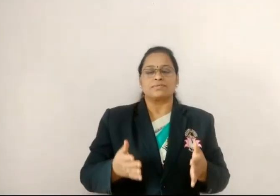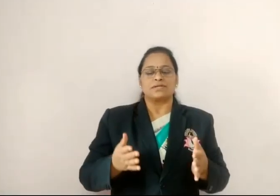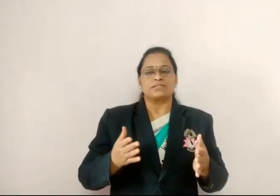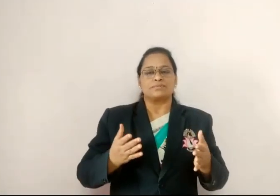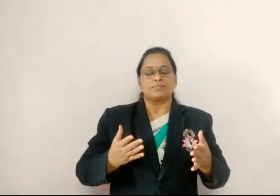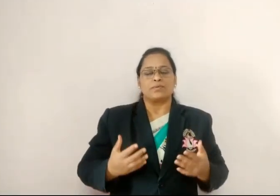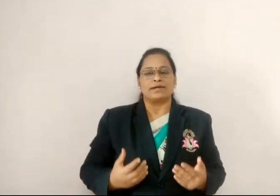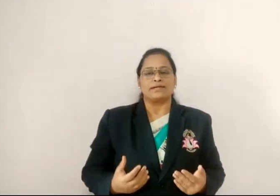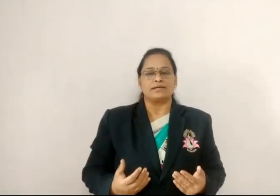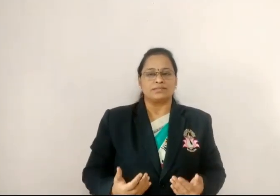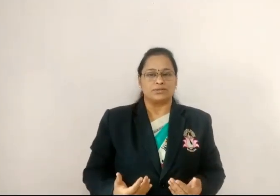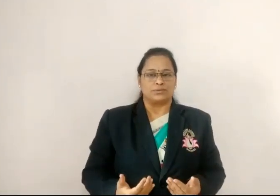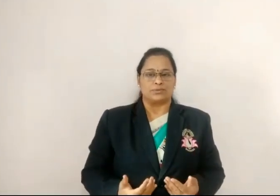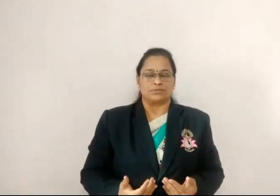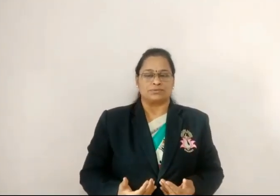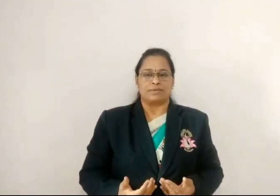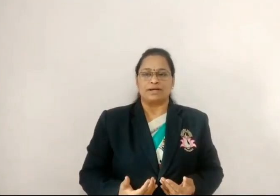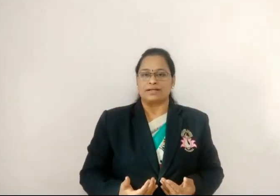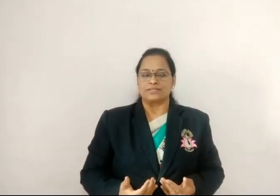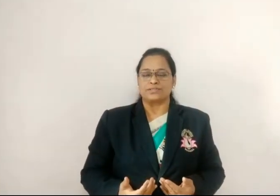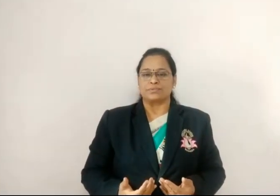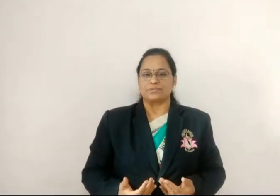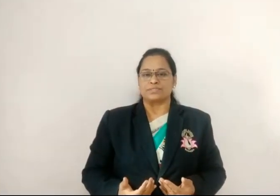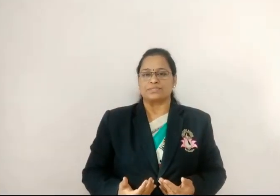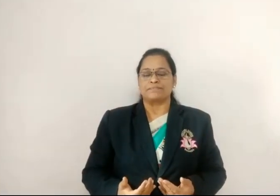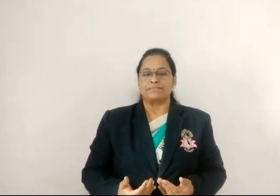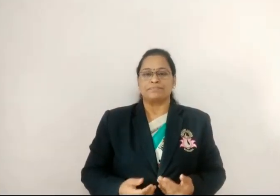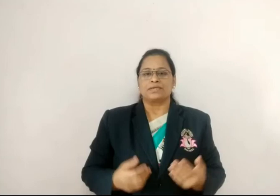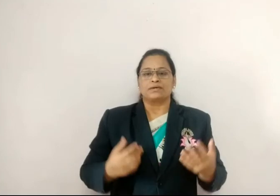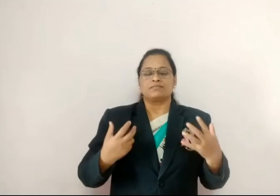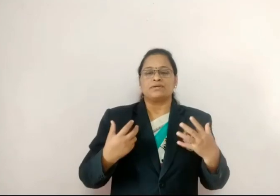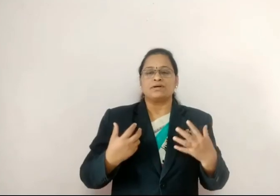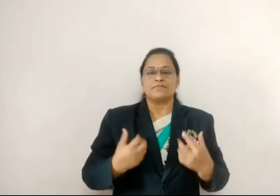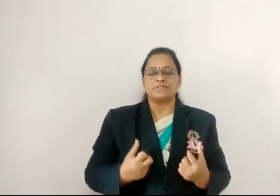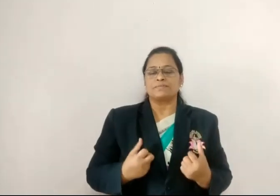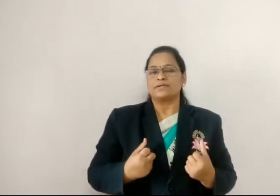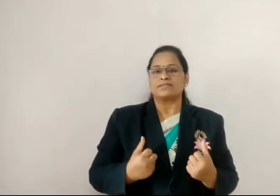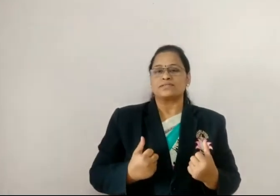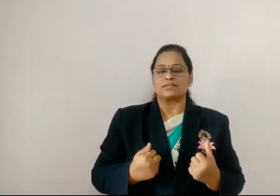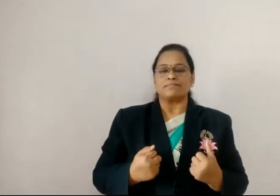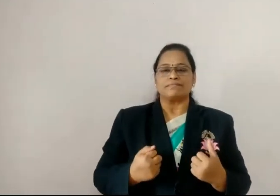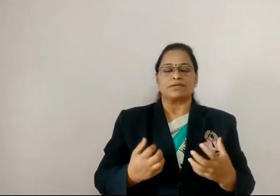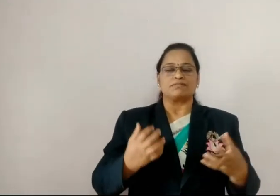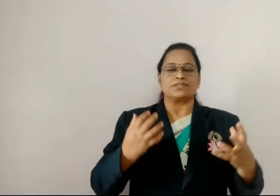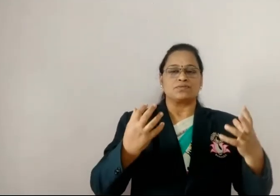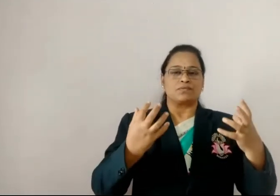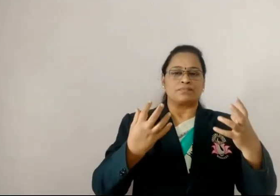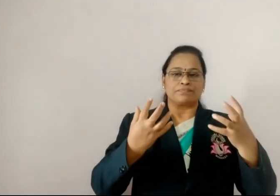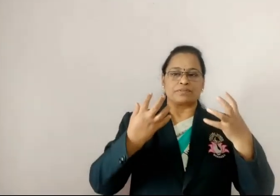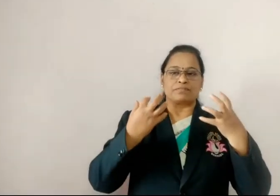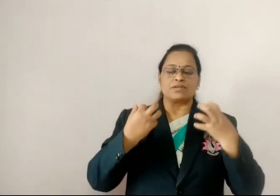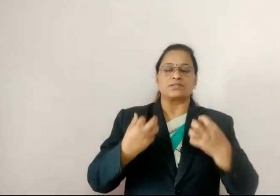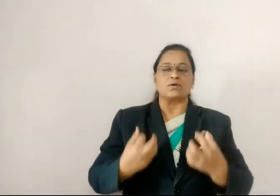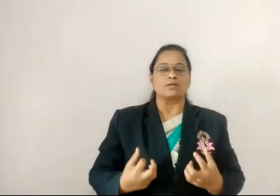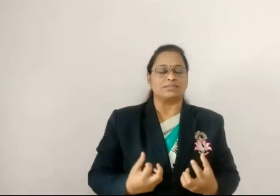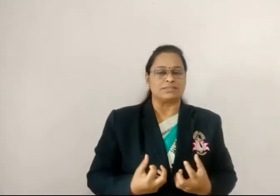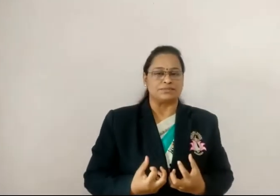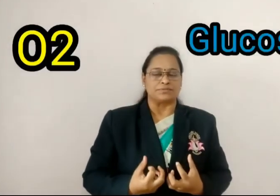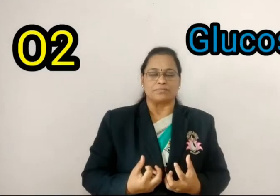is providing us glucose by digestion process. We have respiratory system in which we get oxygen from the